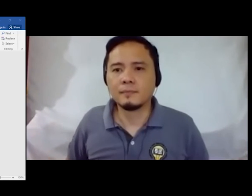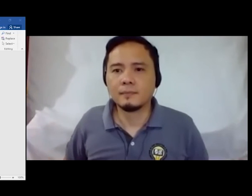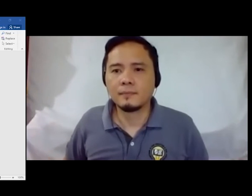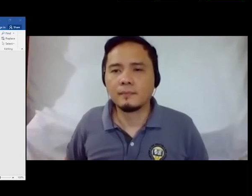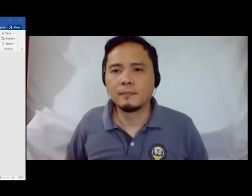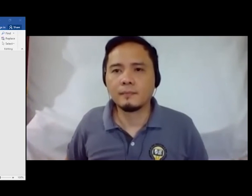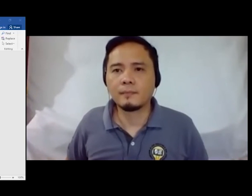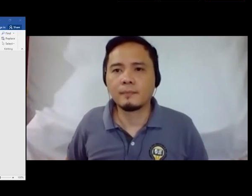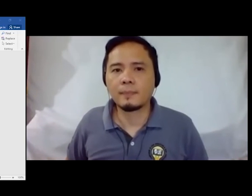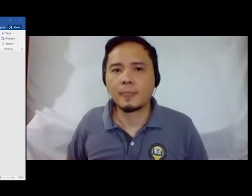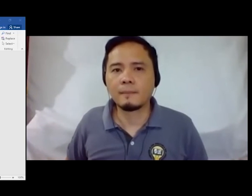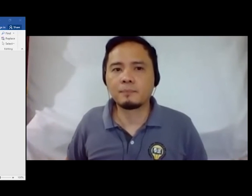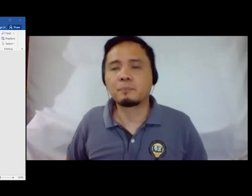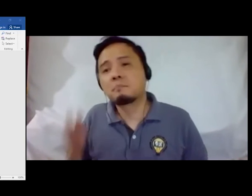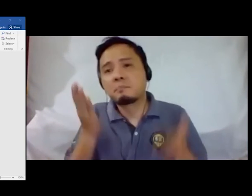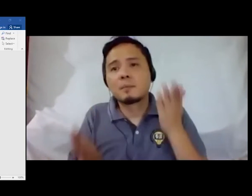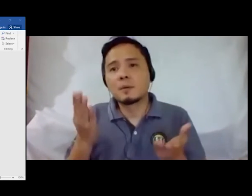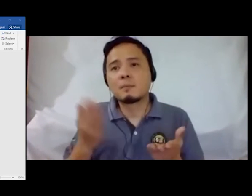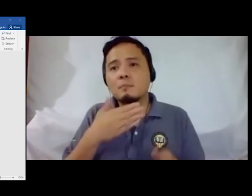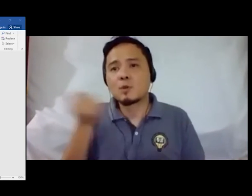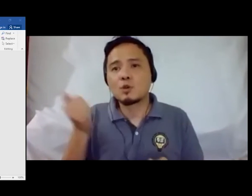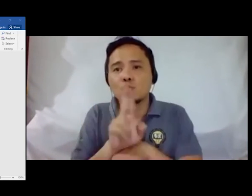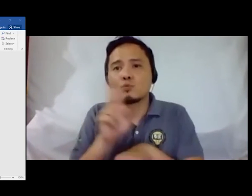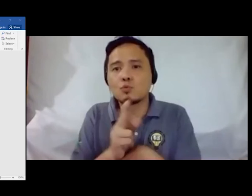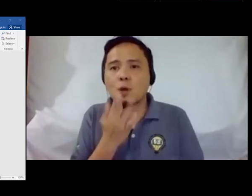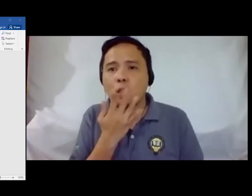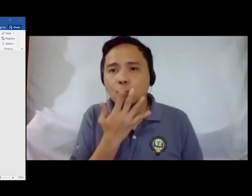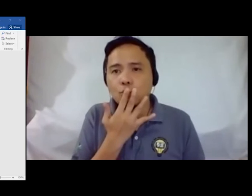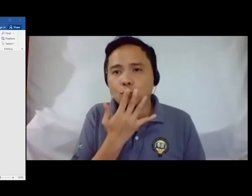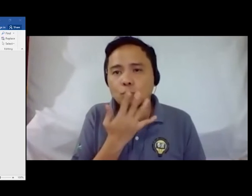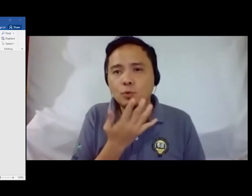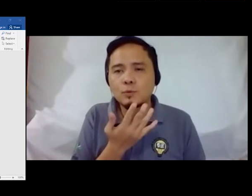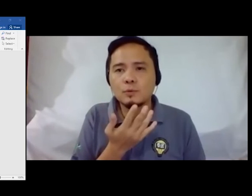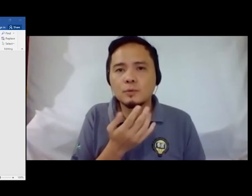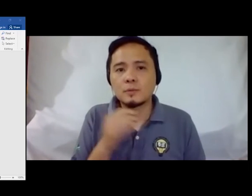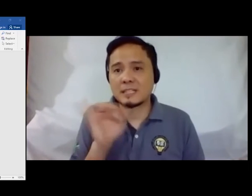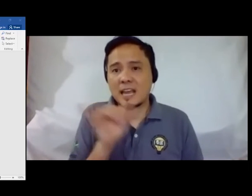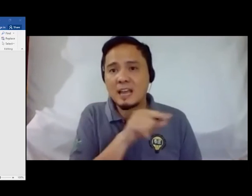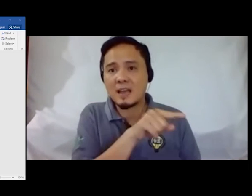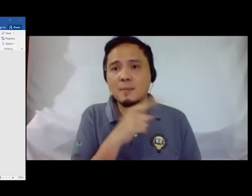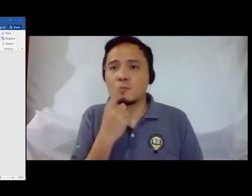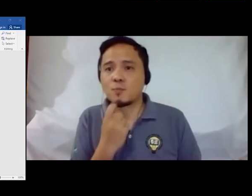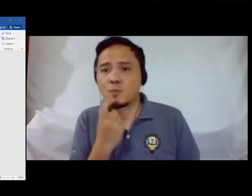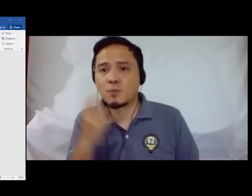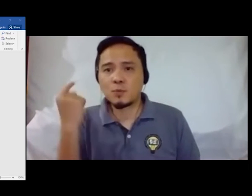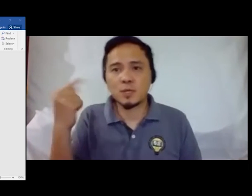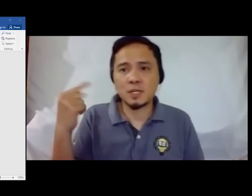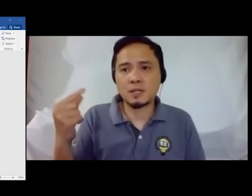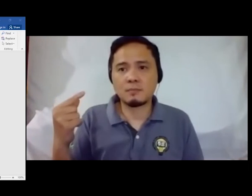maybe you want to do it in color, like I did with red and green here.